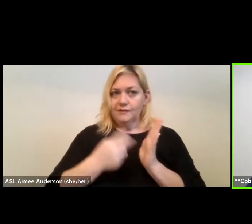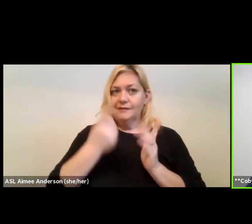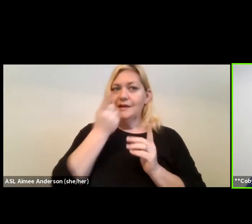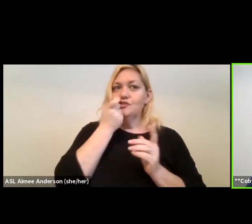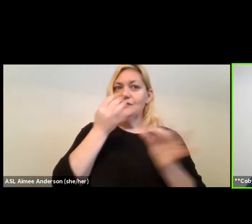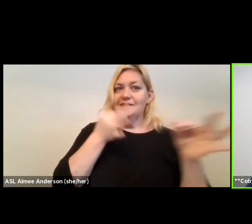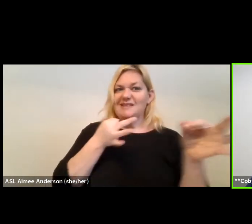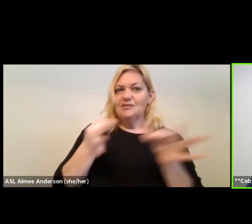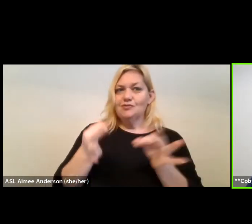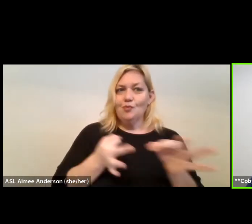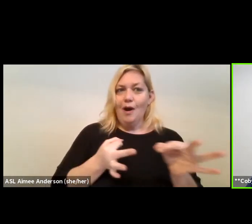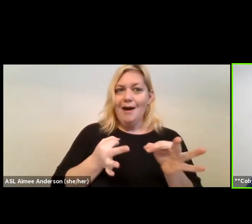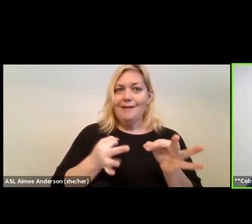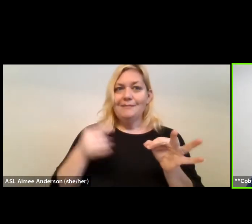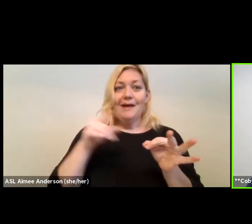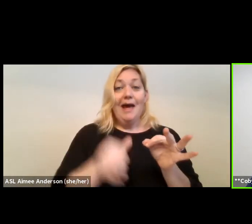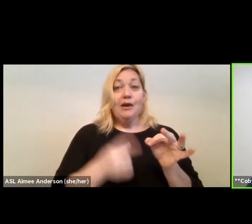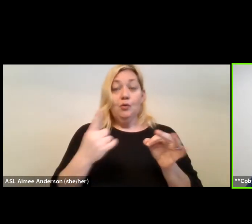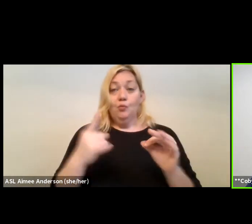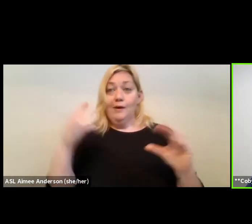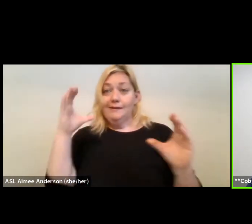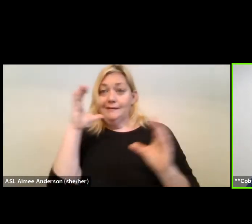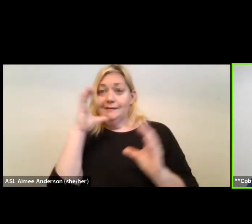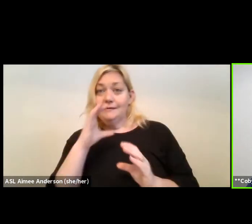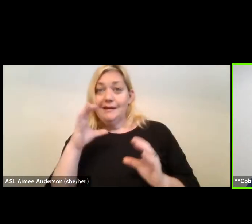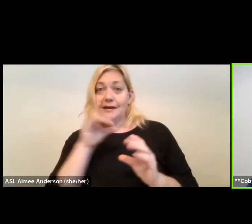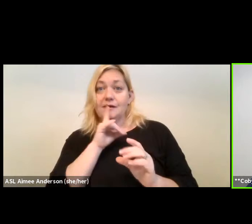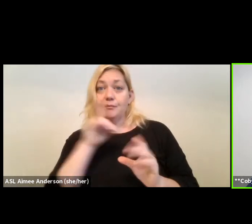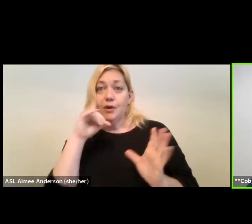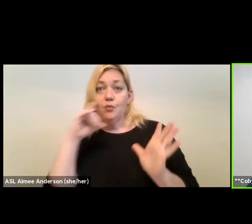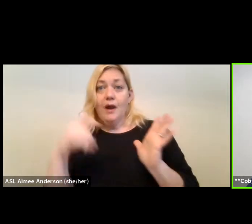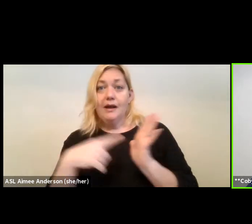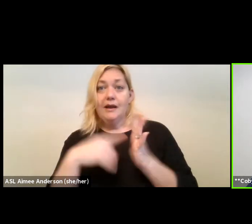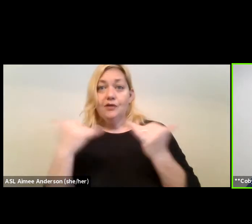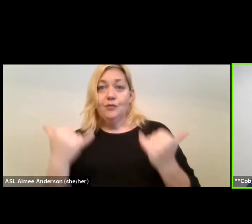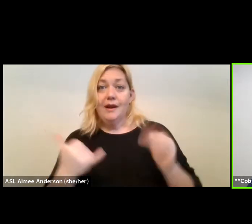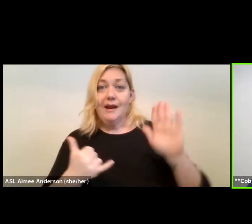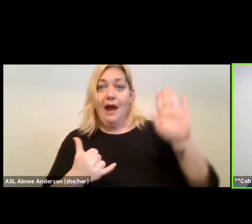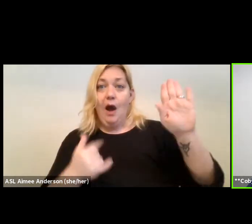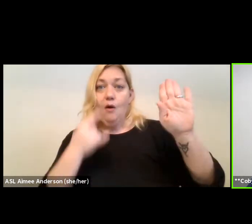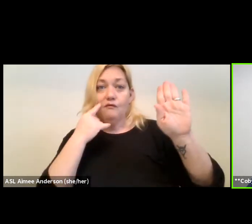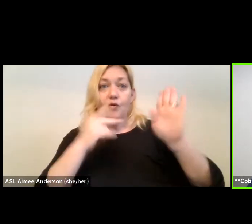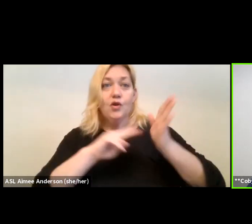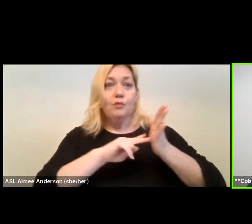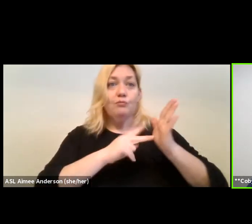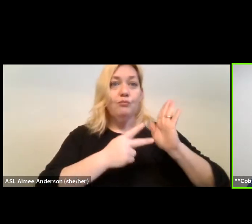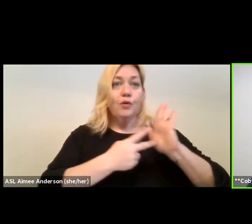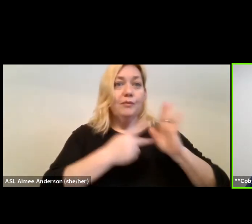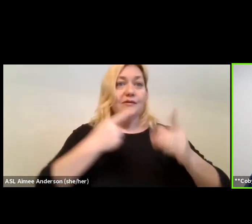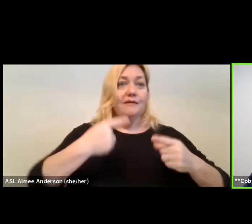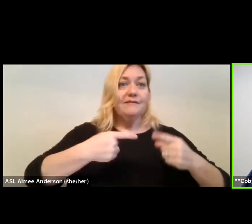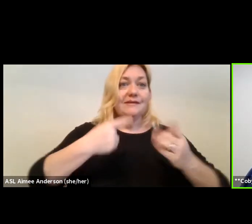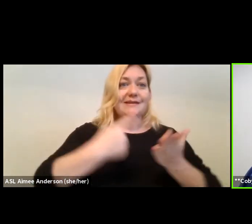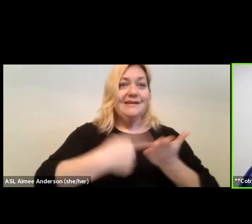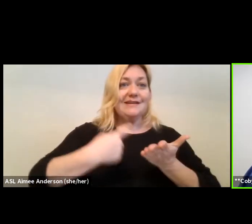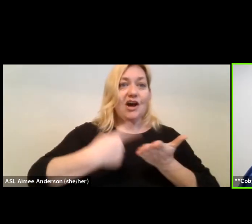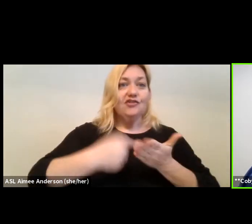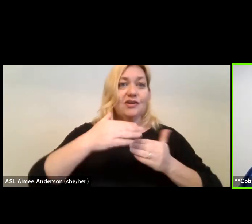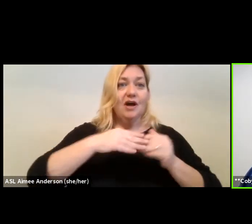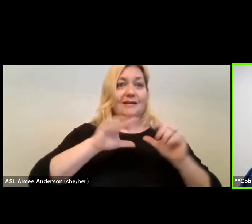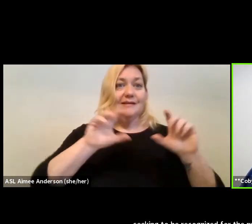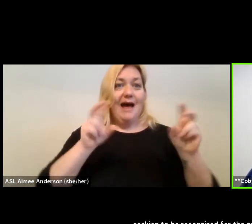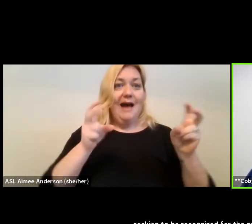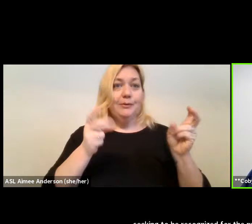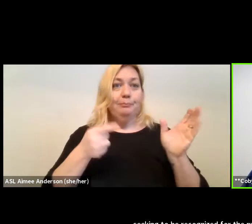described. Is there anyone seeking to be recognized for the purpose of discussion on this item?